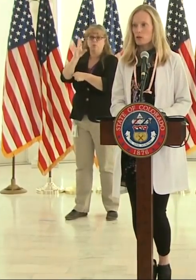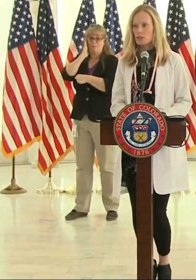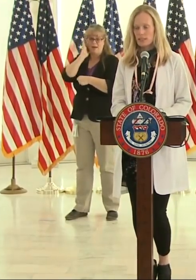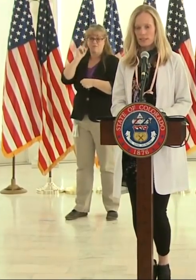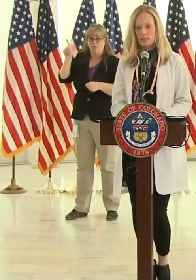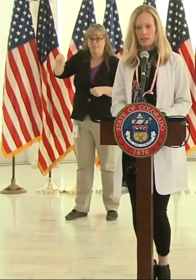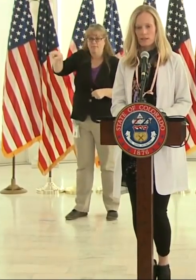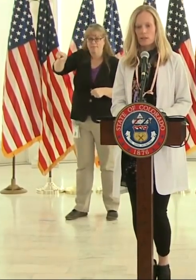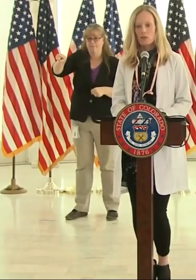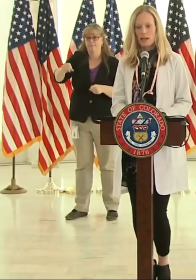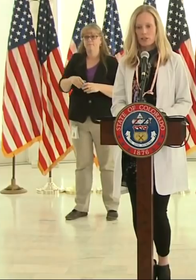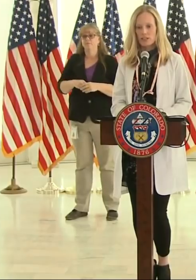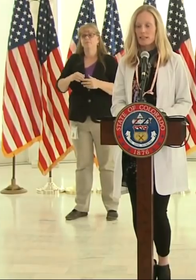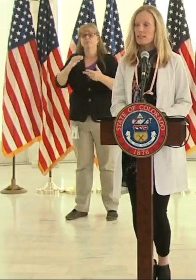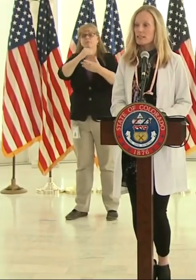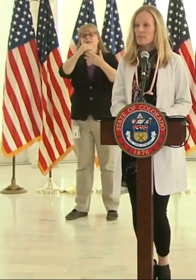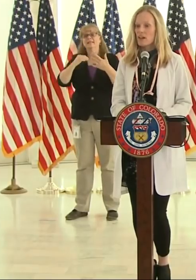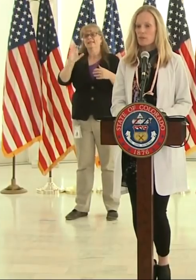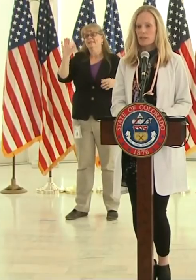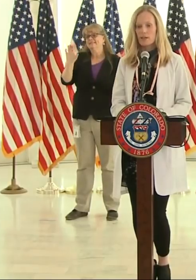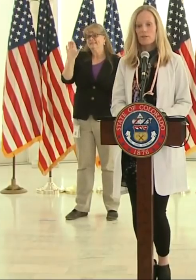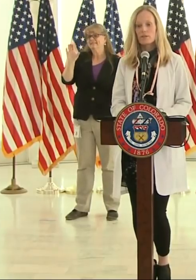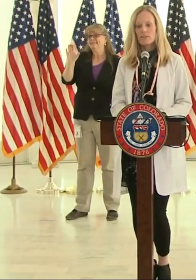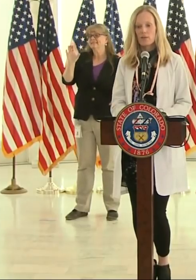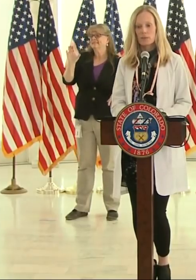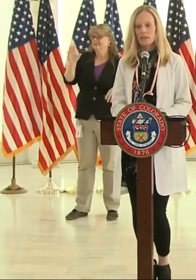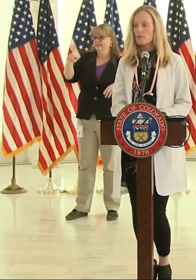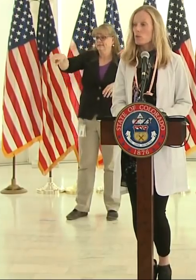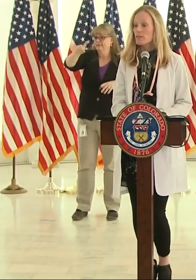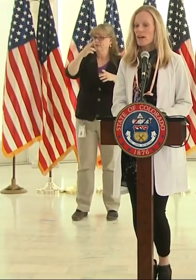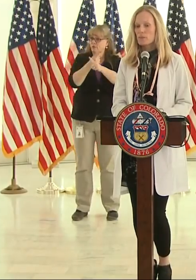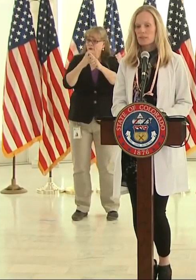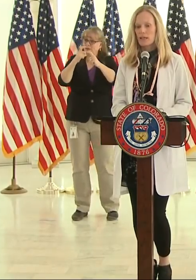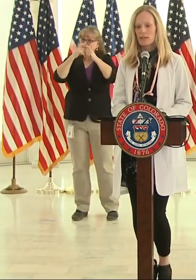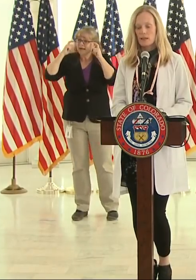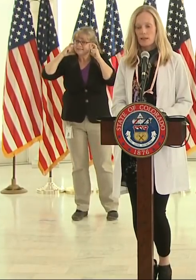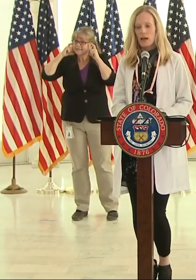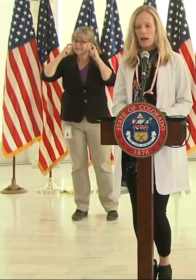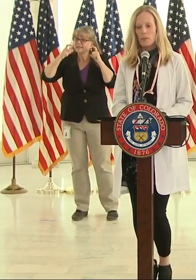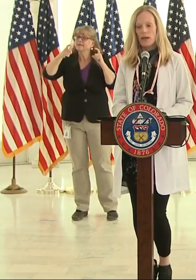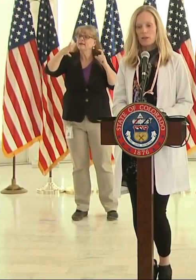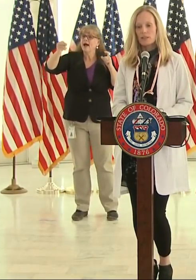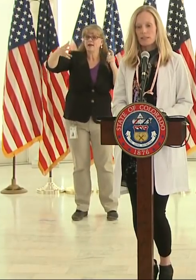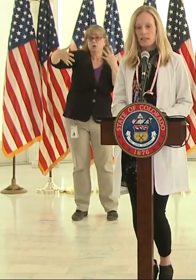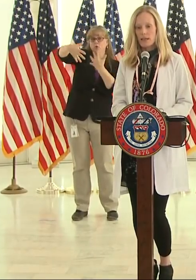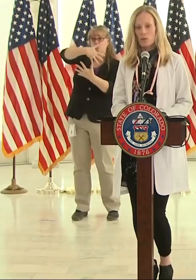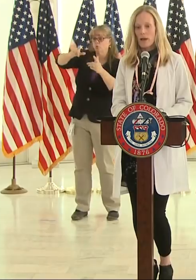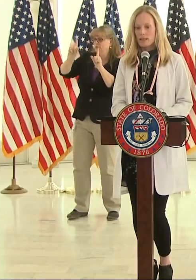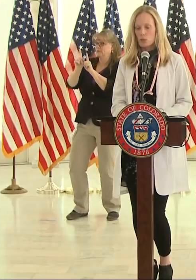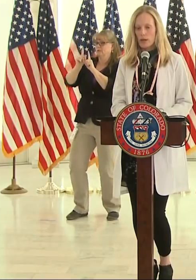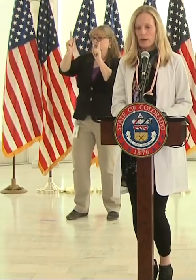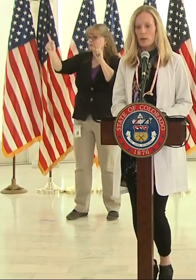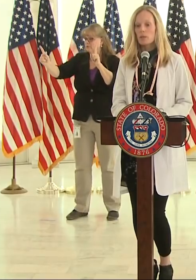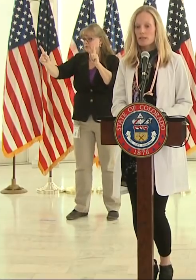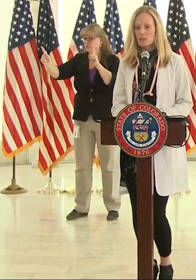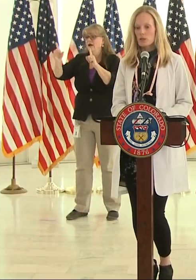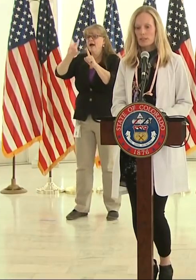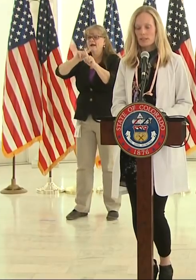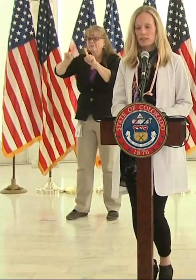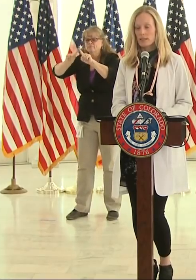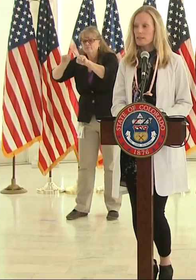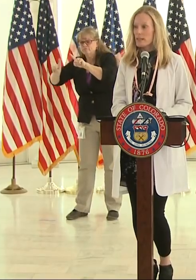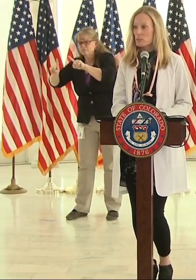combines our social distancing strategies at 65%, 55%, and 45%. And you can see that mask wearing